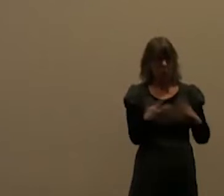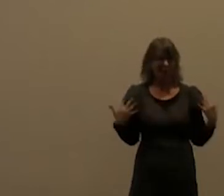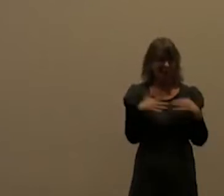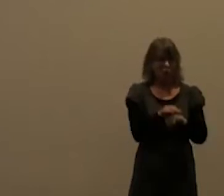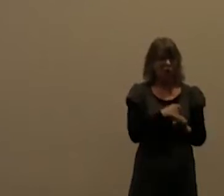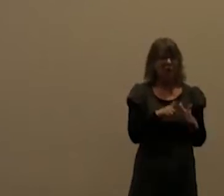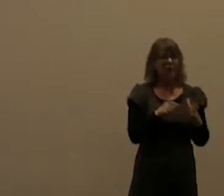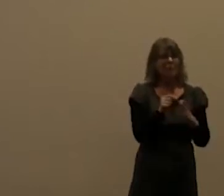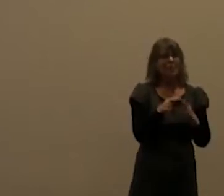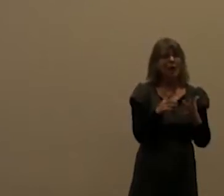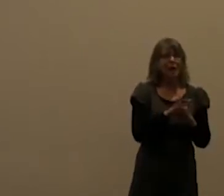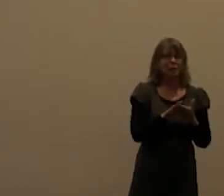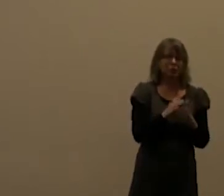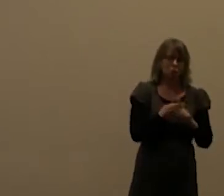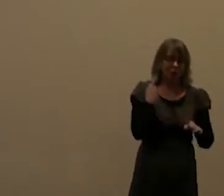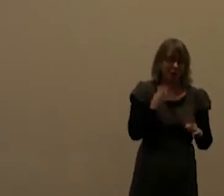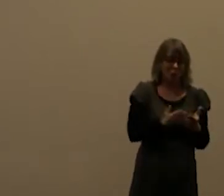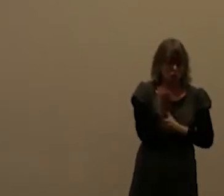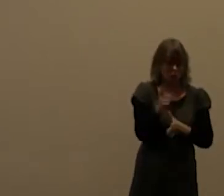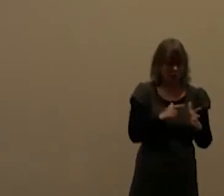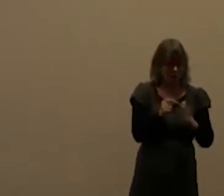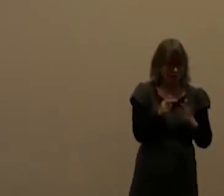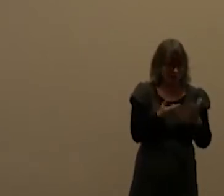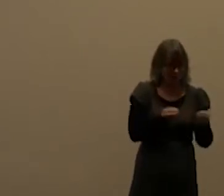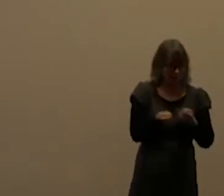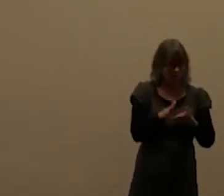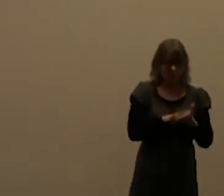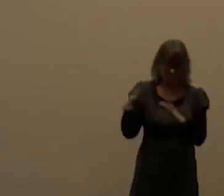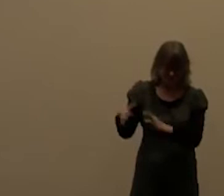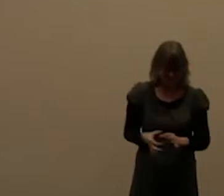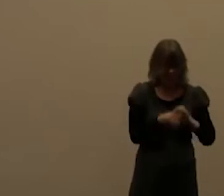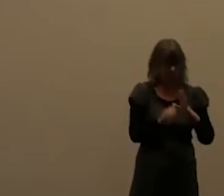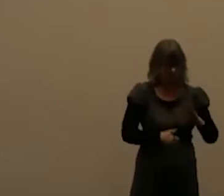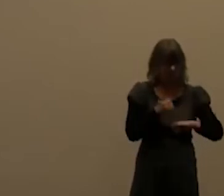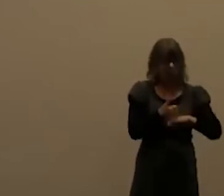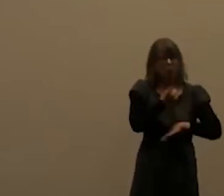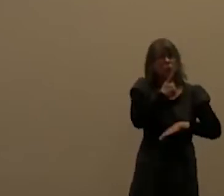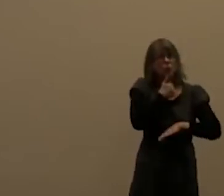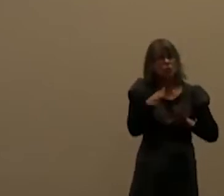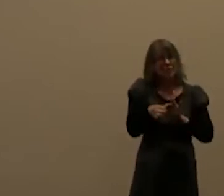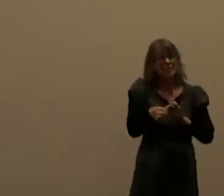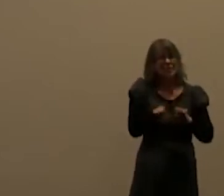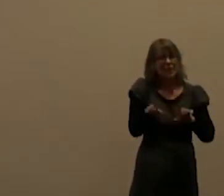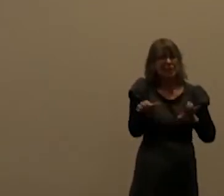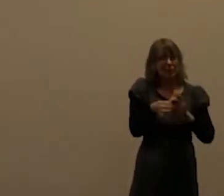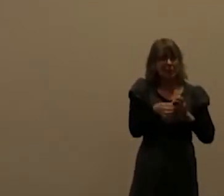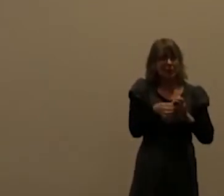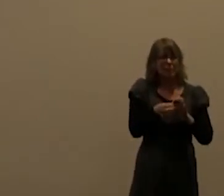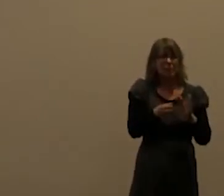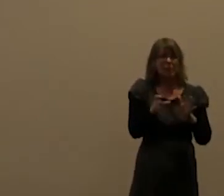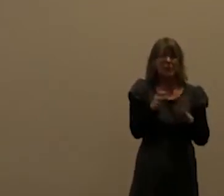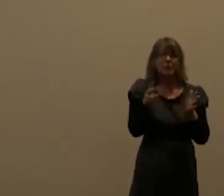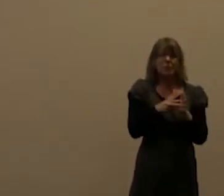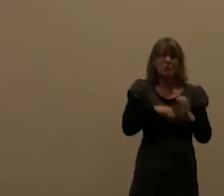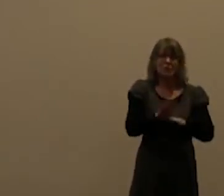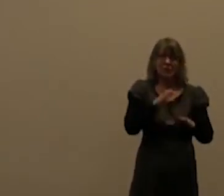So this is how quickly, with API management, we can get a connector up and going and then use that same connector inside of Dataverse for Teams at